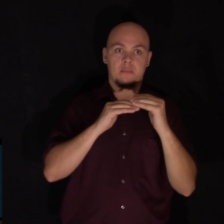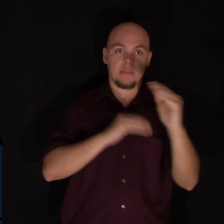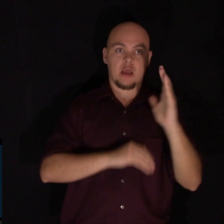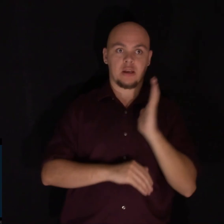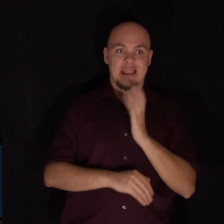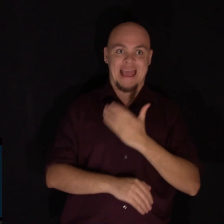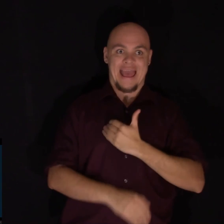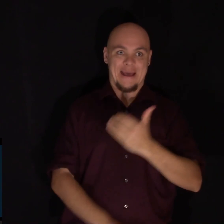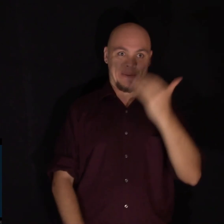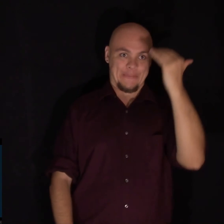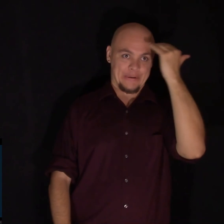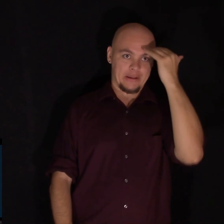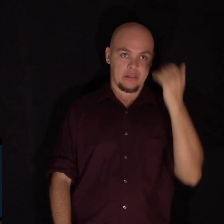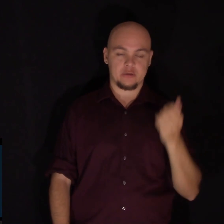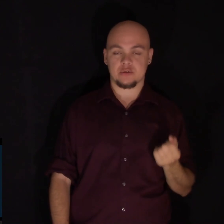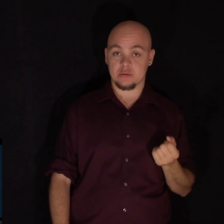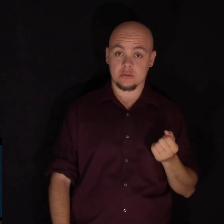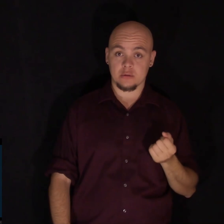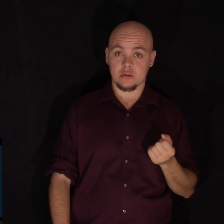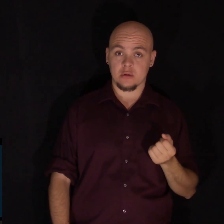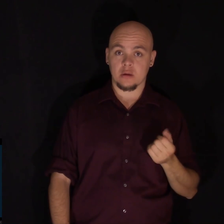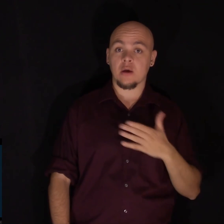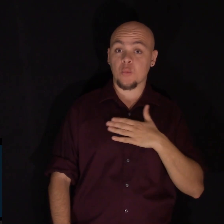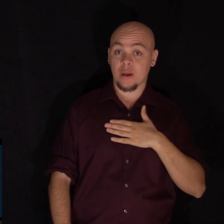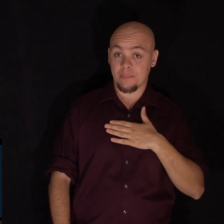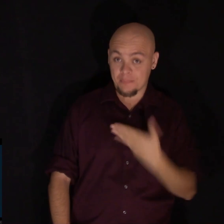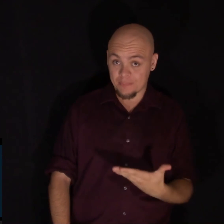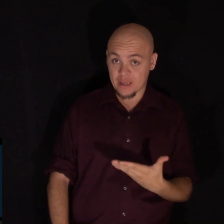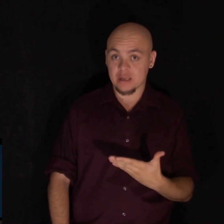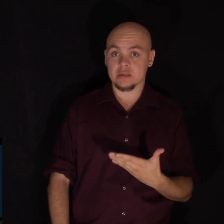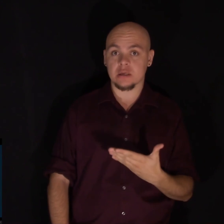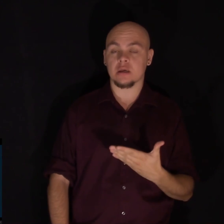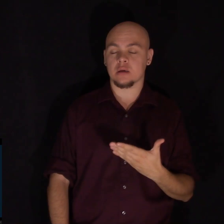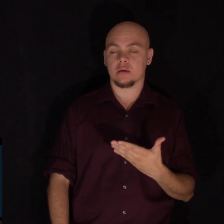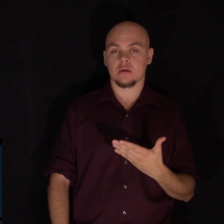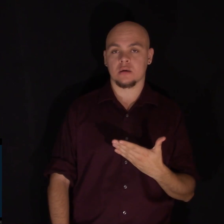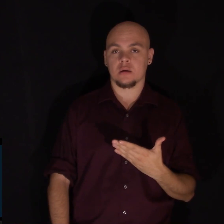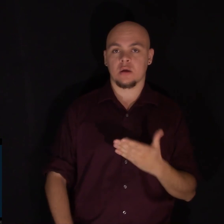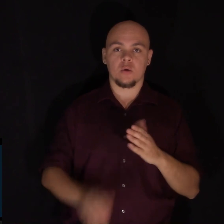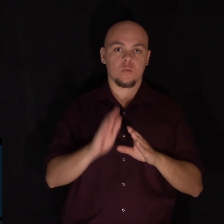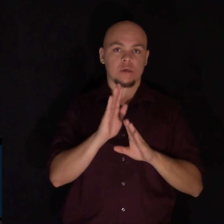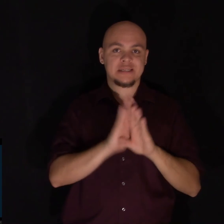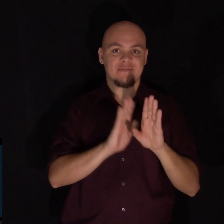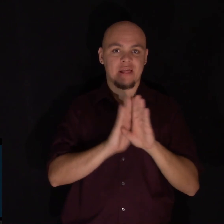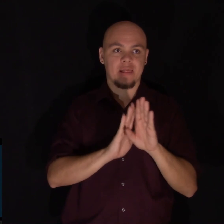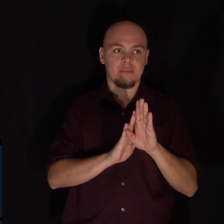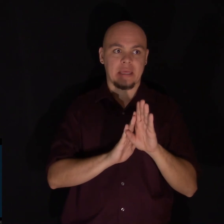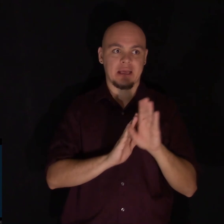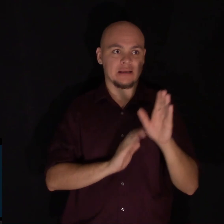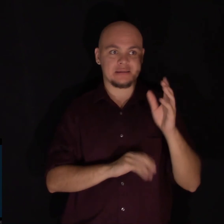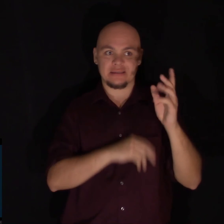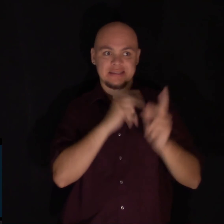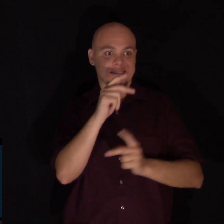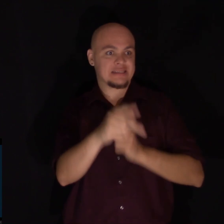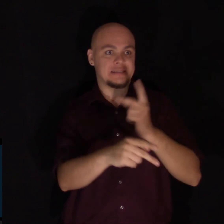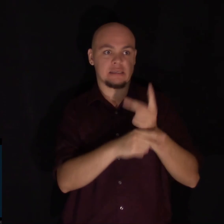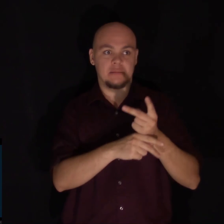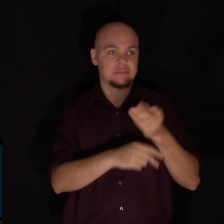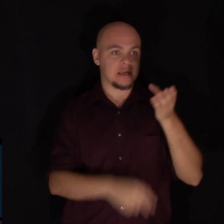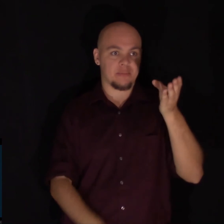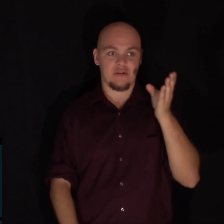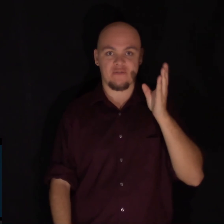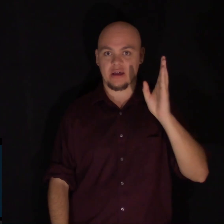know, then we have to admit that we're in the process of building some sort of God. Now would